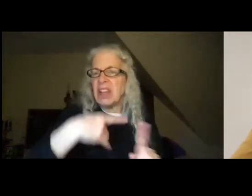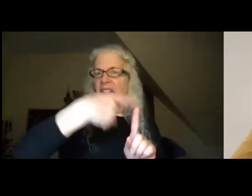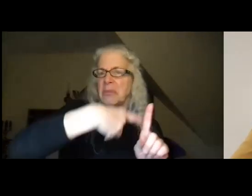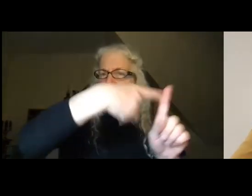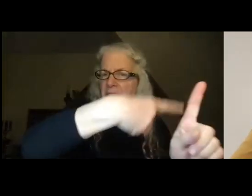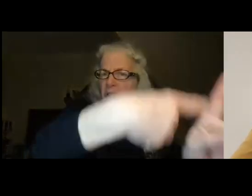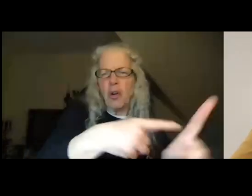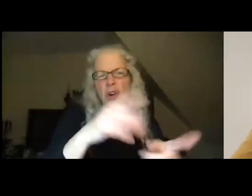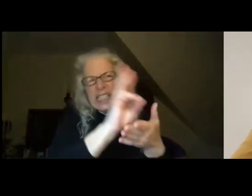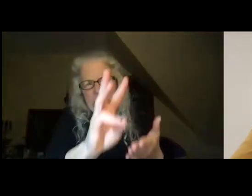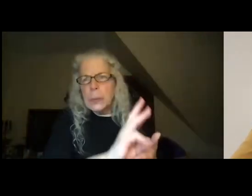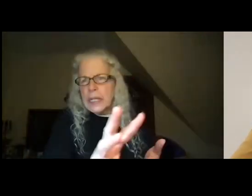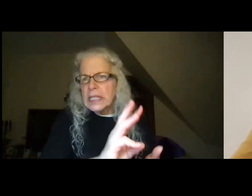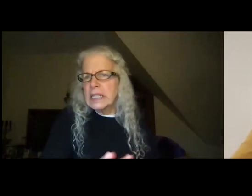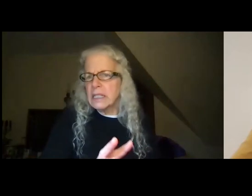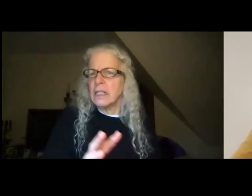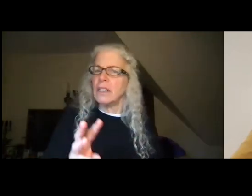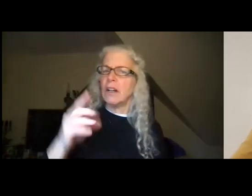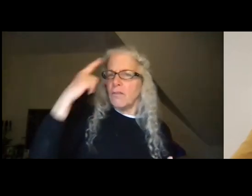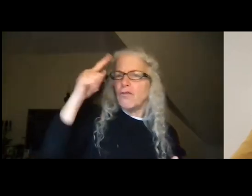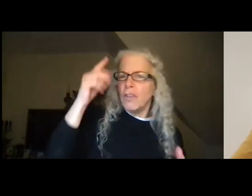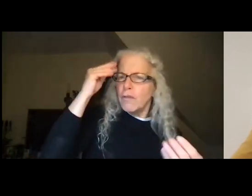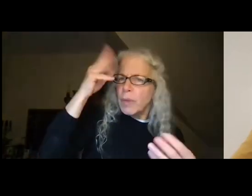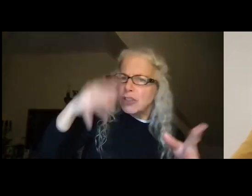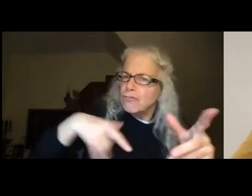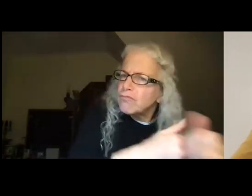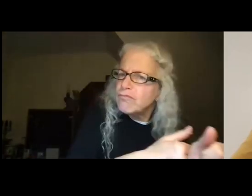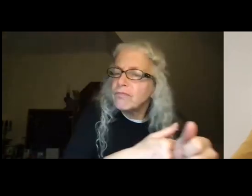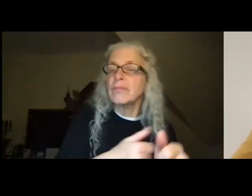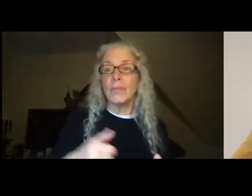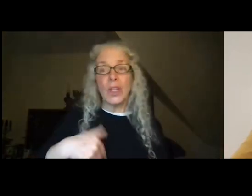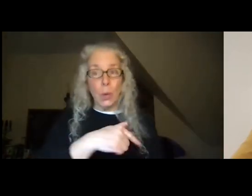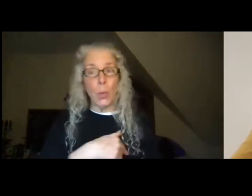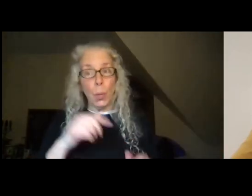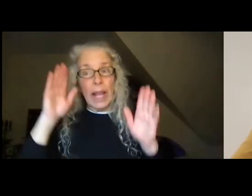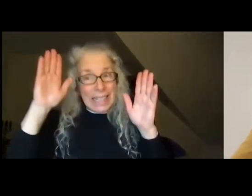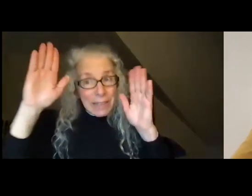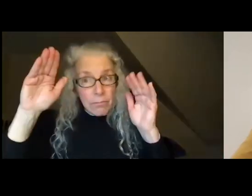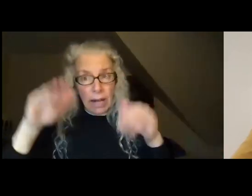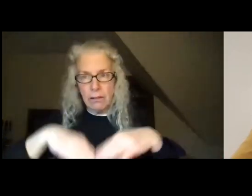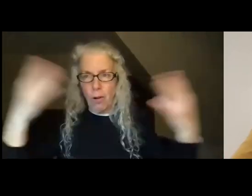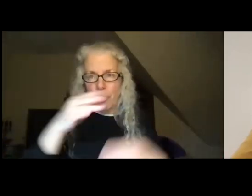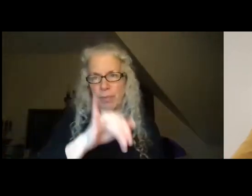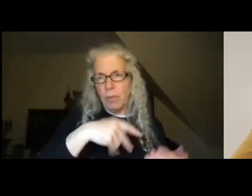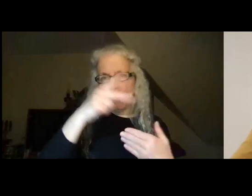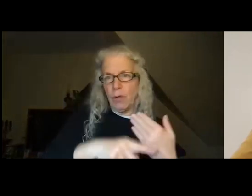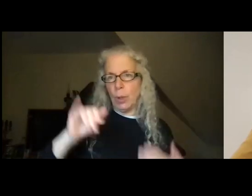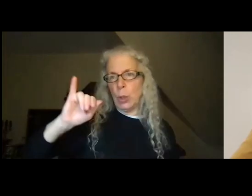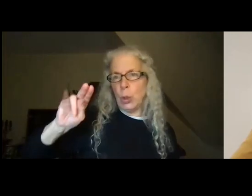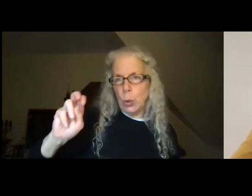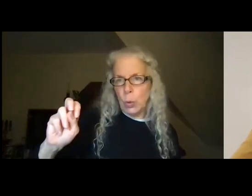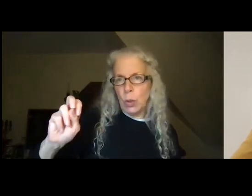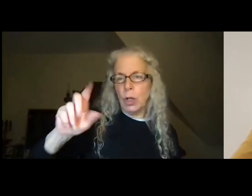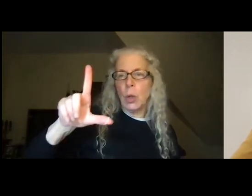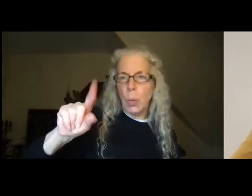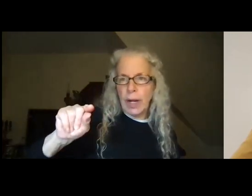to get some updates about what that looks like. We are anticipating a launch of that program in June of